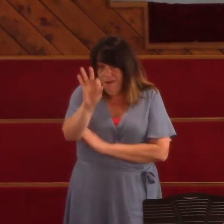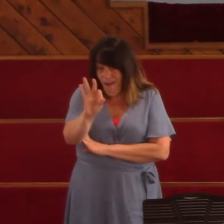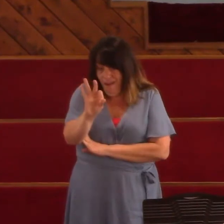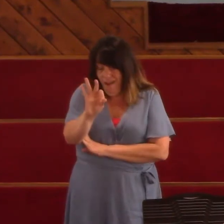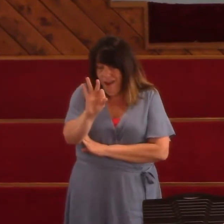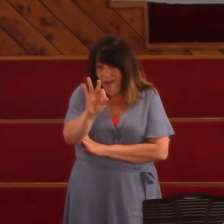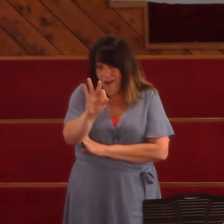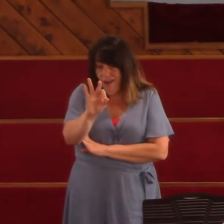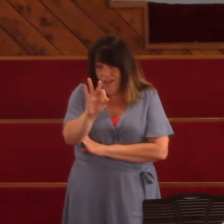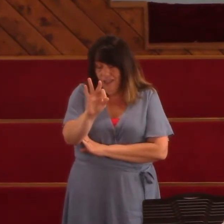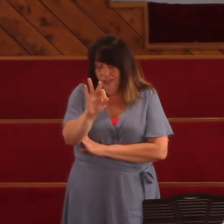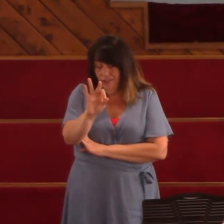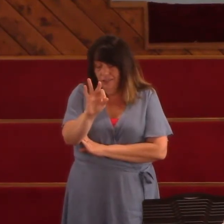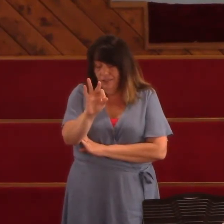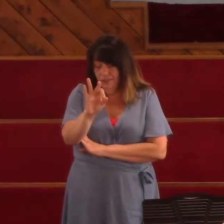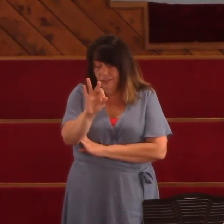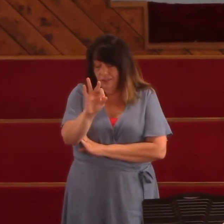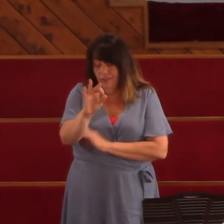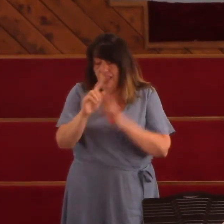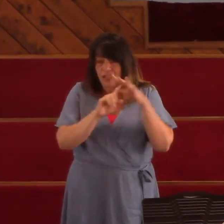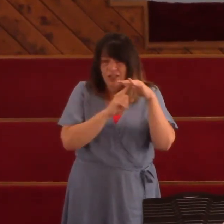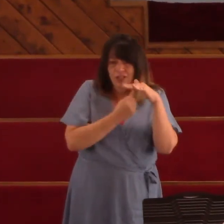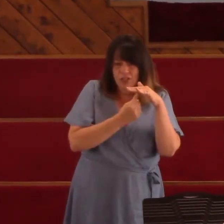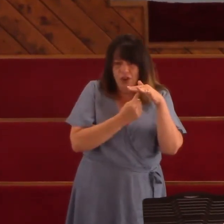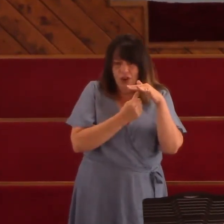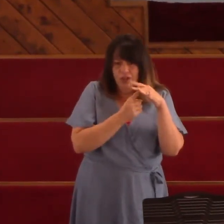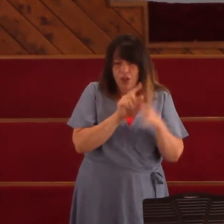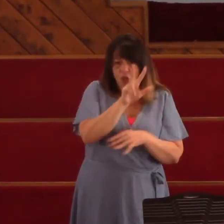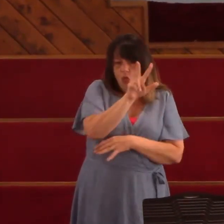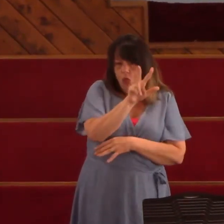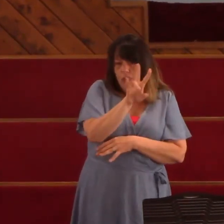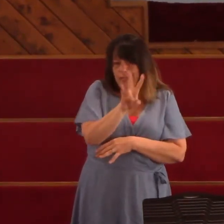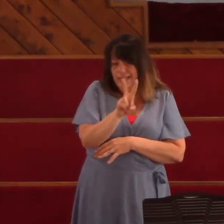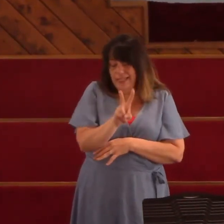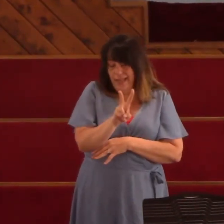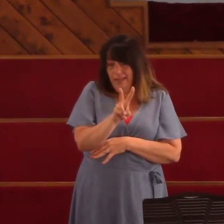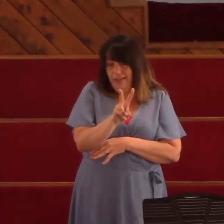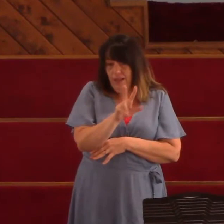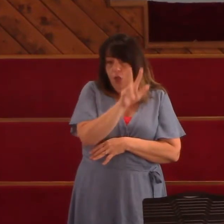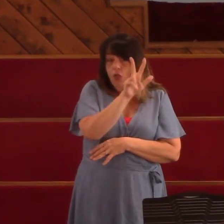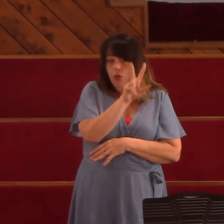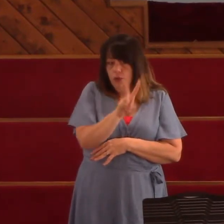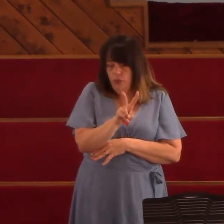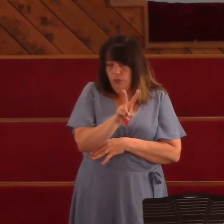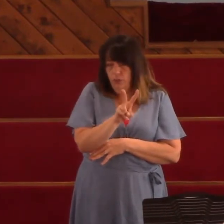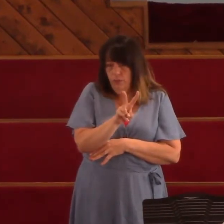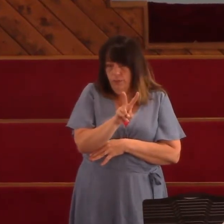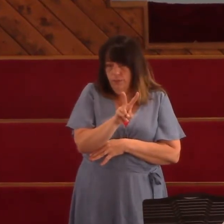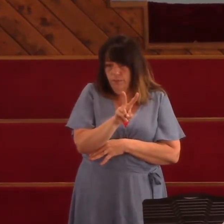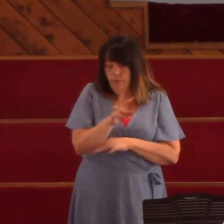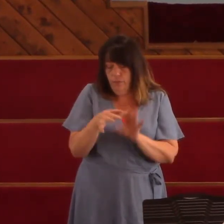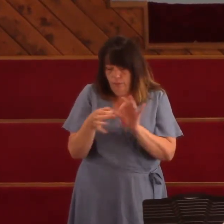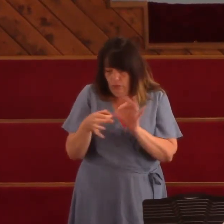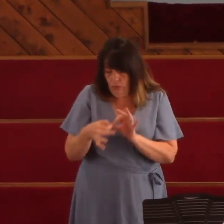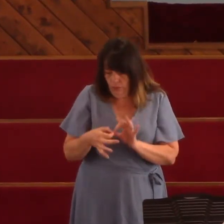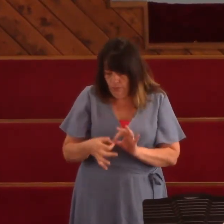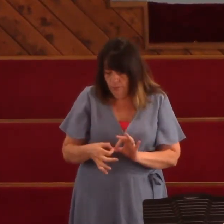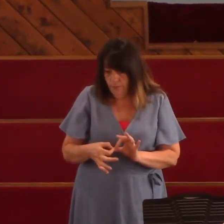Matthew chapter 9, beginning at the 32nd verse, verse 32.